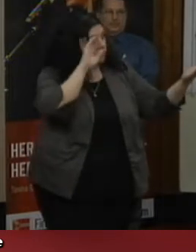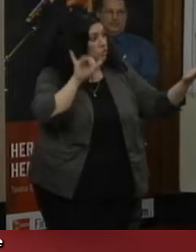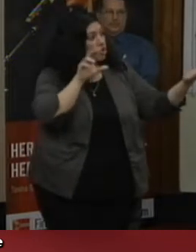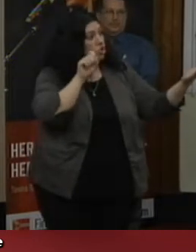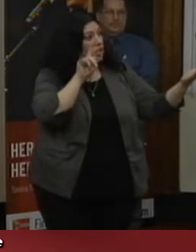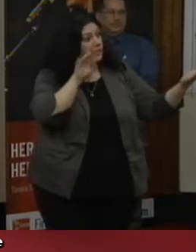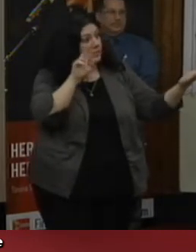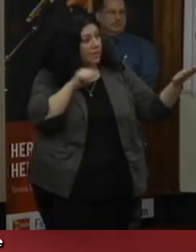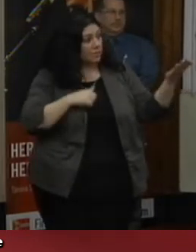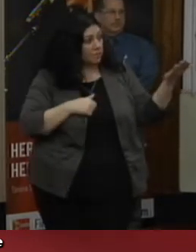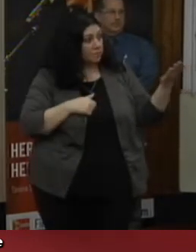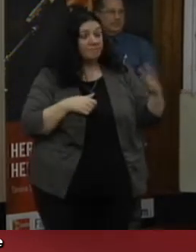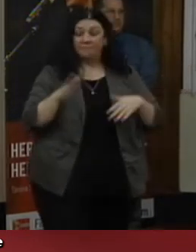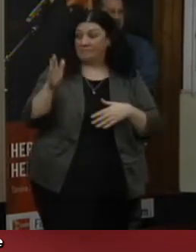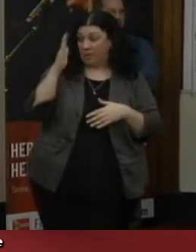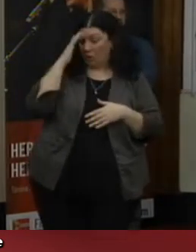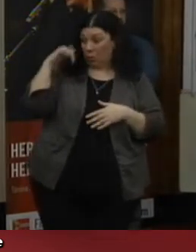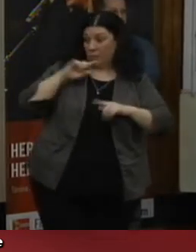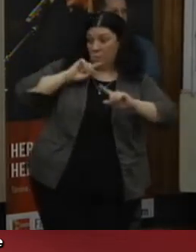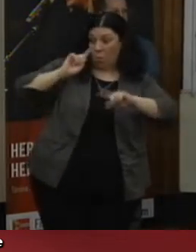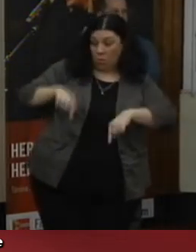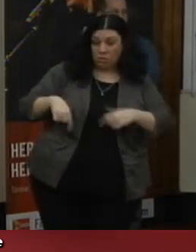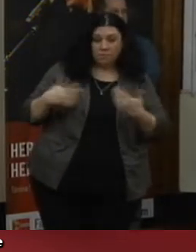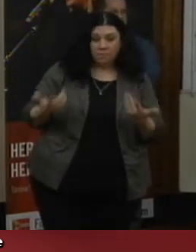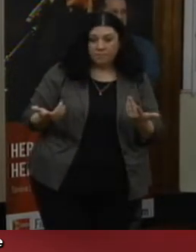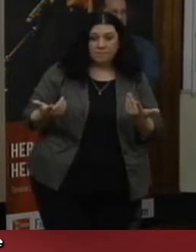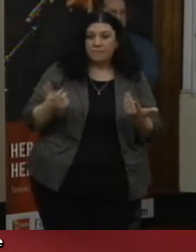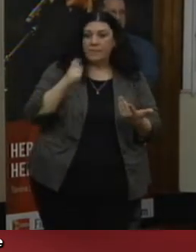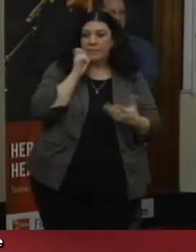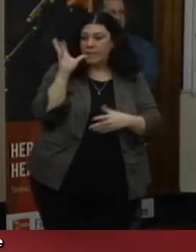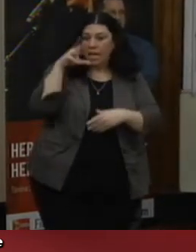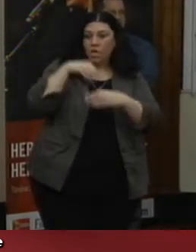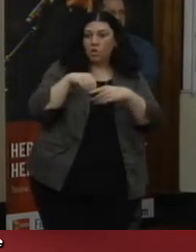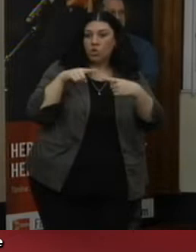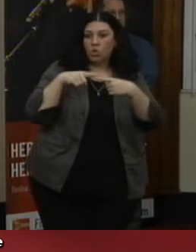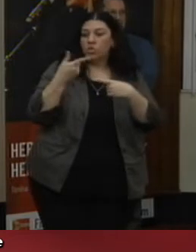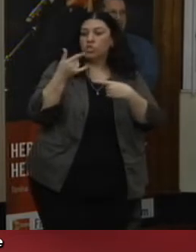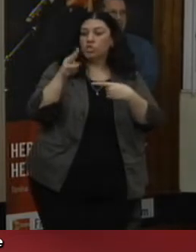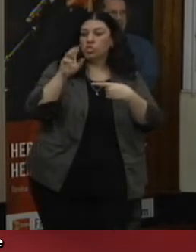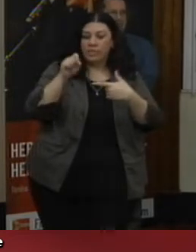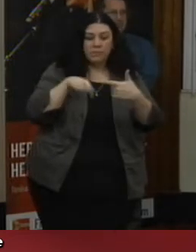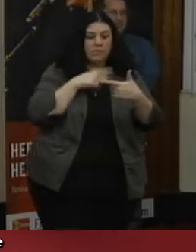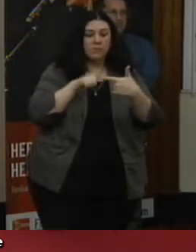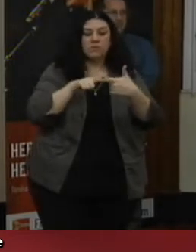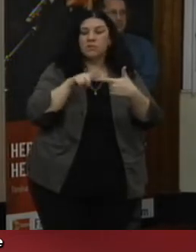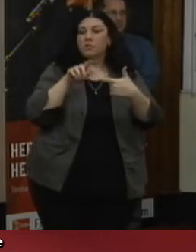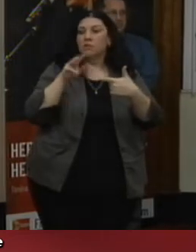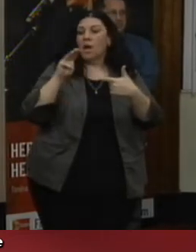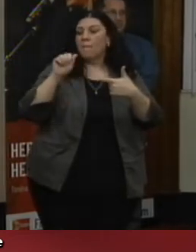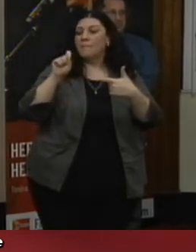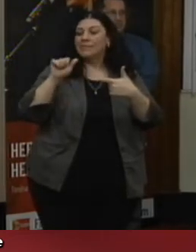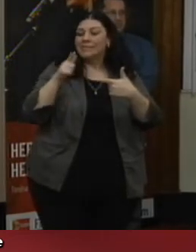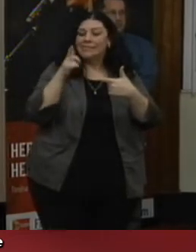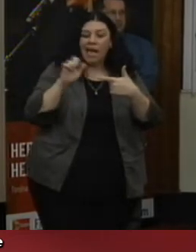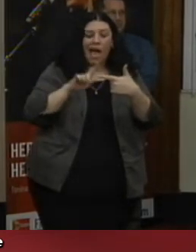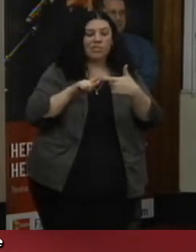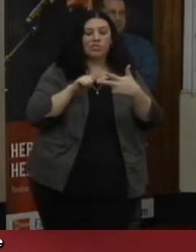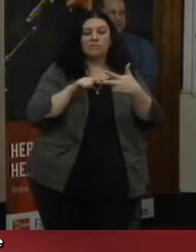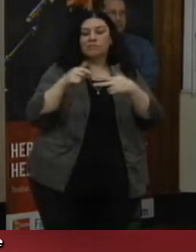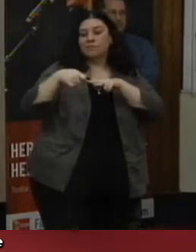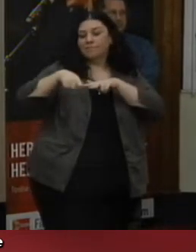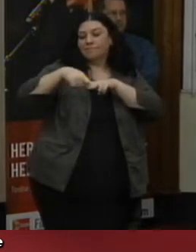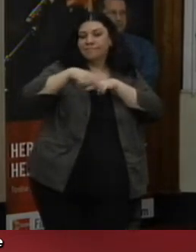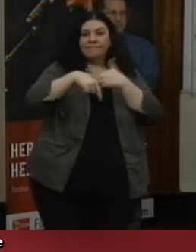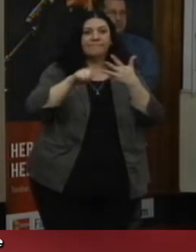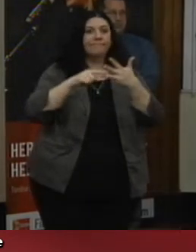Justina? So I know in this order, there is no, does not include fitness gym, fitness centers, gyms, massage parlors, nail